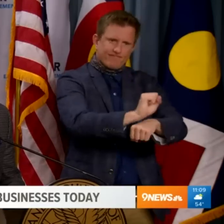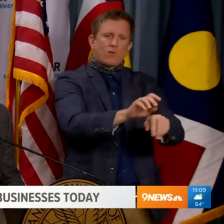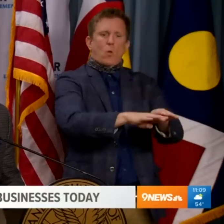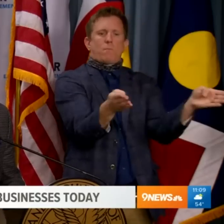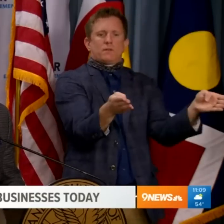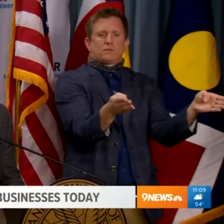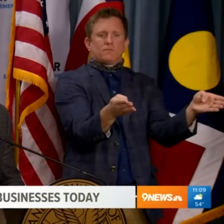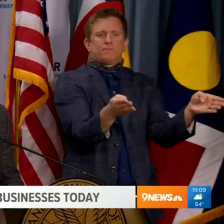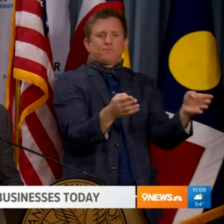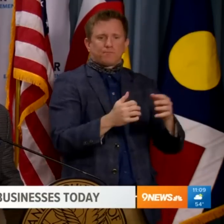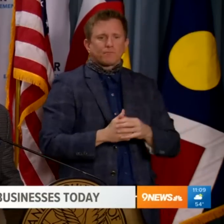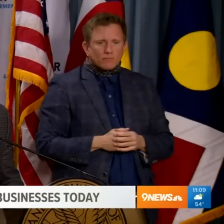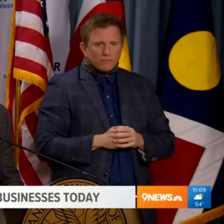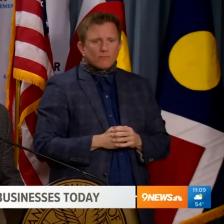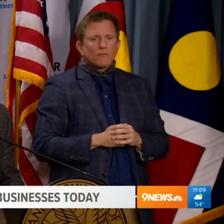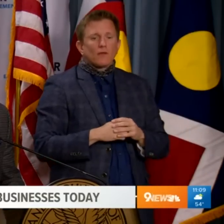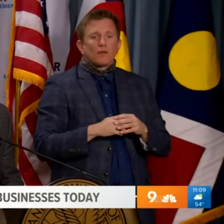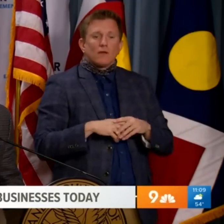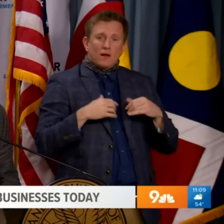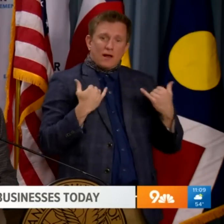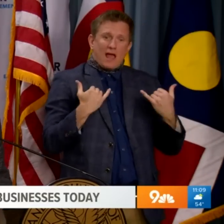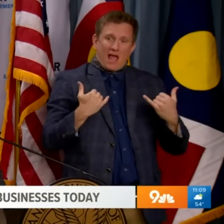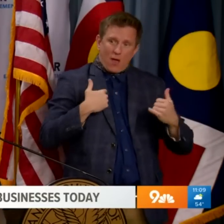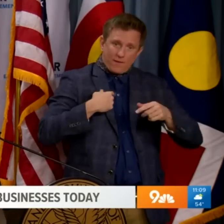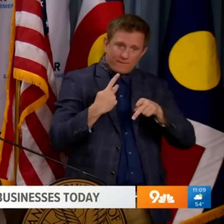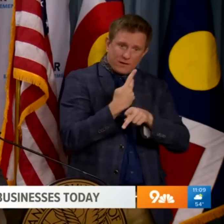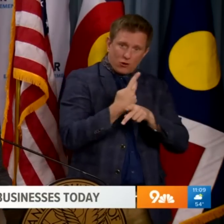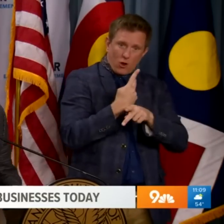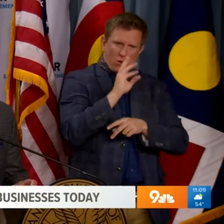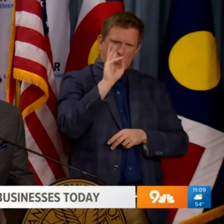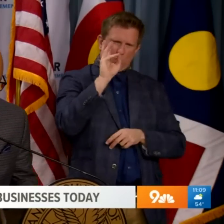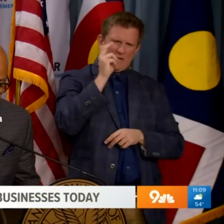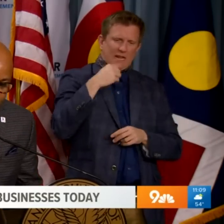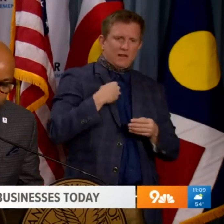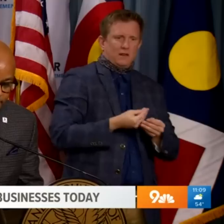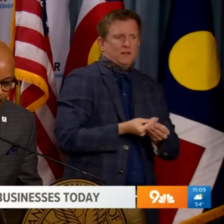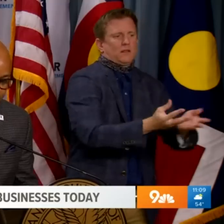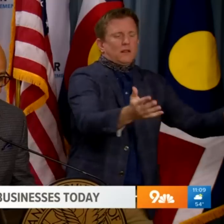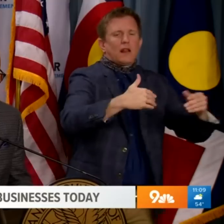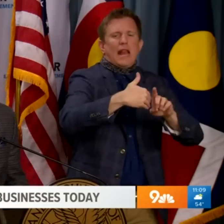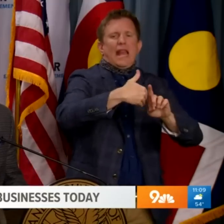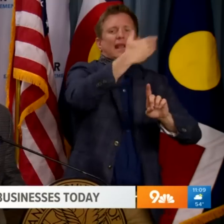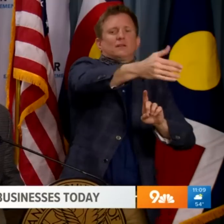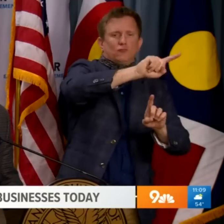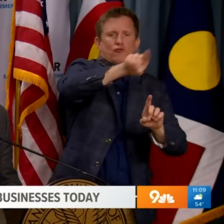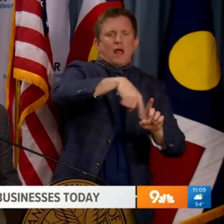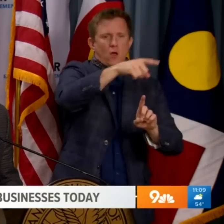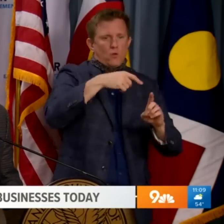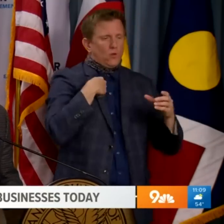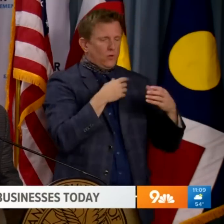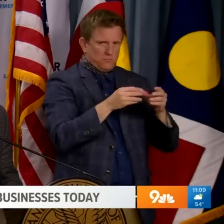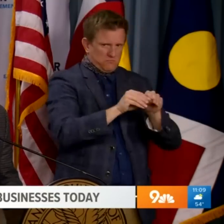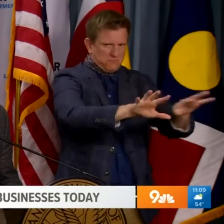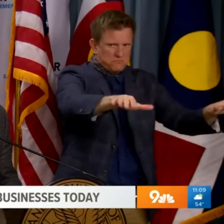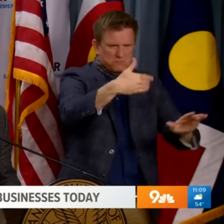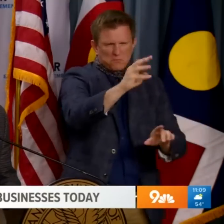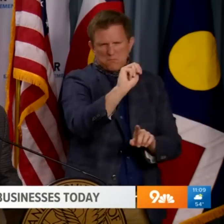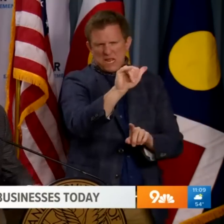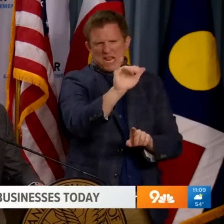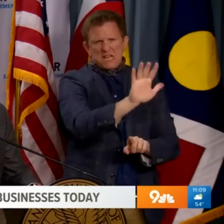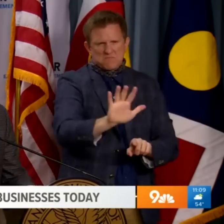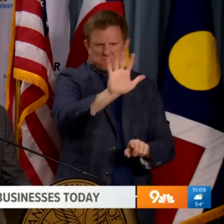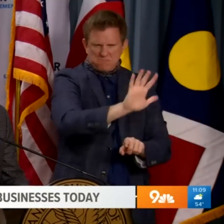recipients are women and or minority-owned businesses. Providing some relief to our businesses and workers is